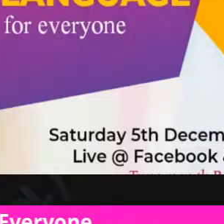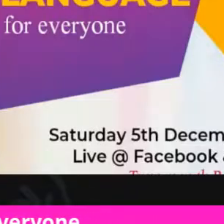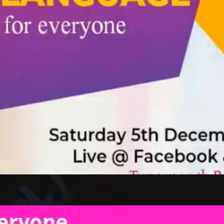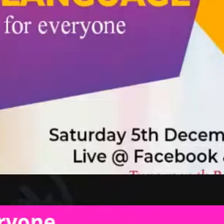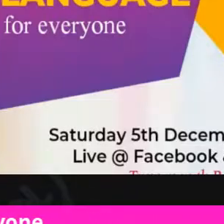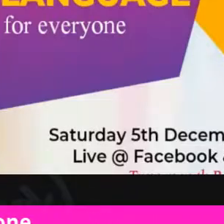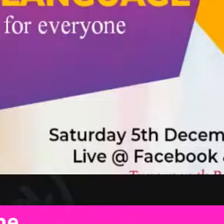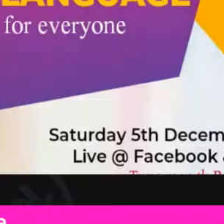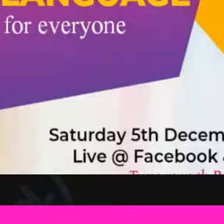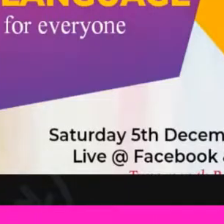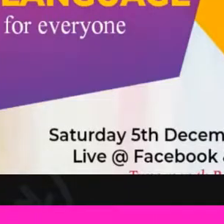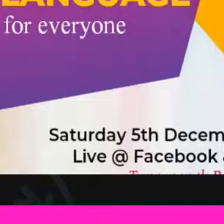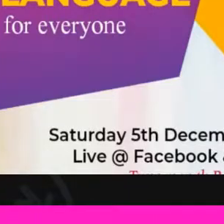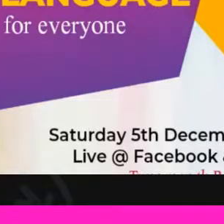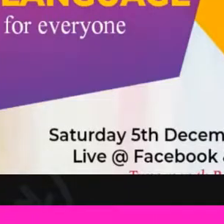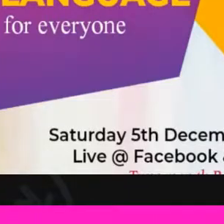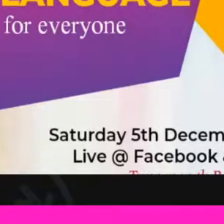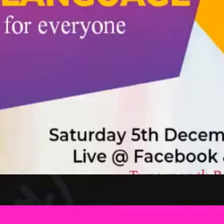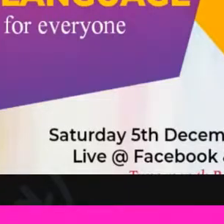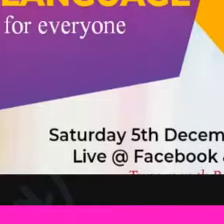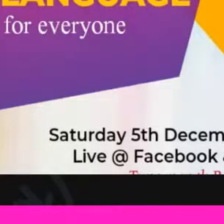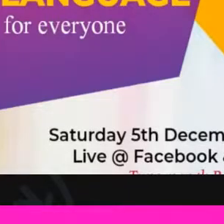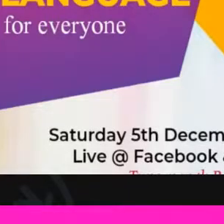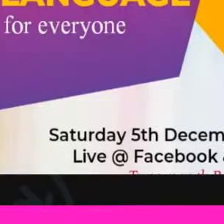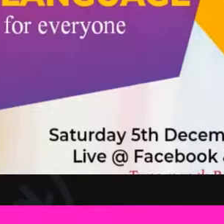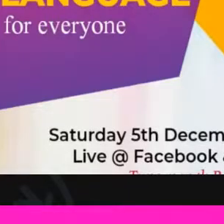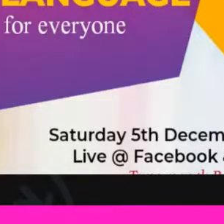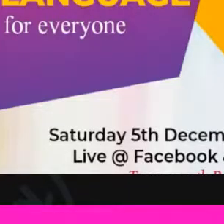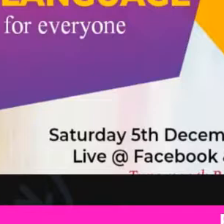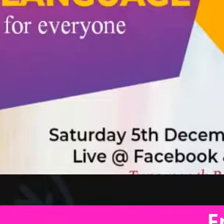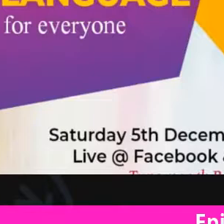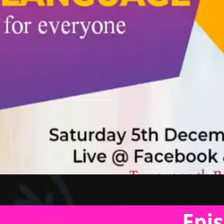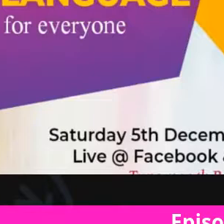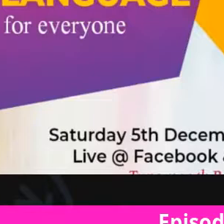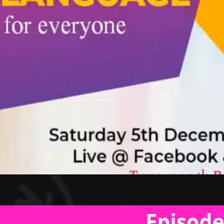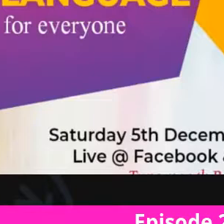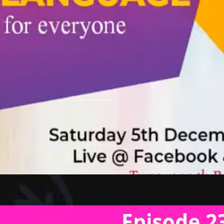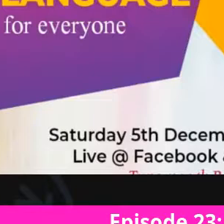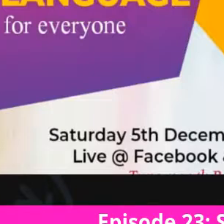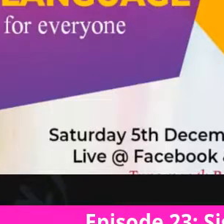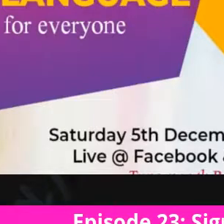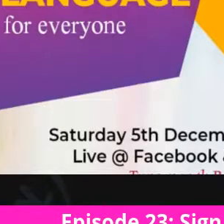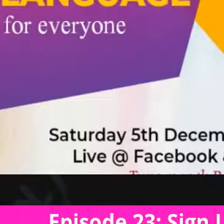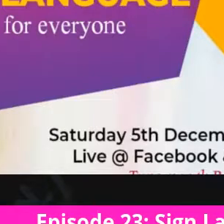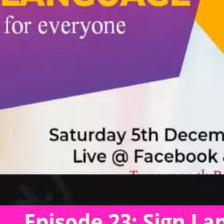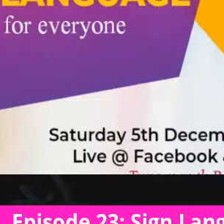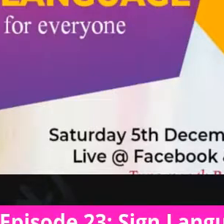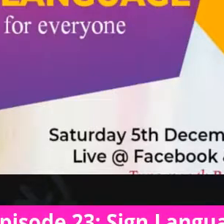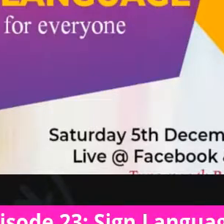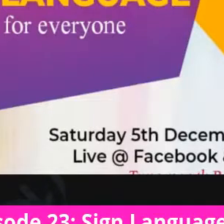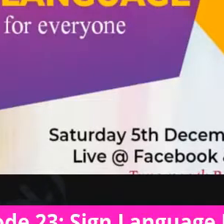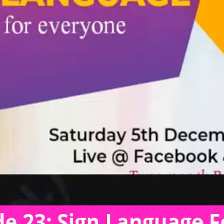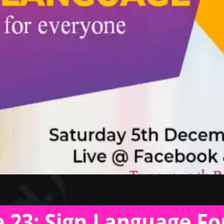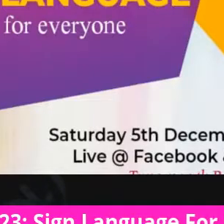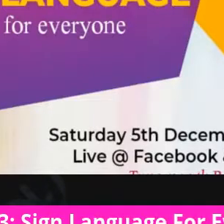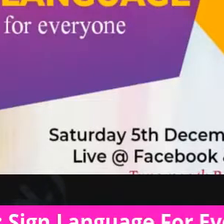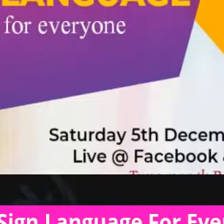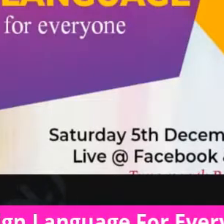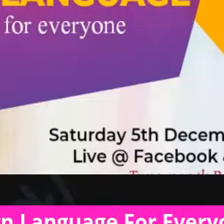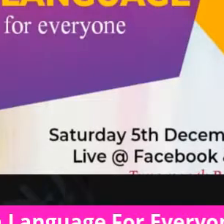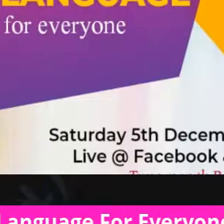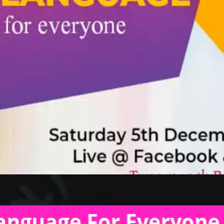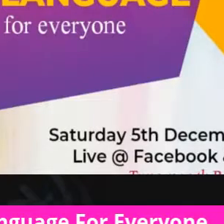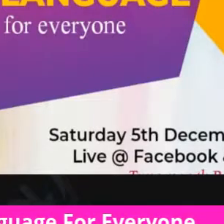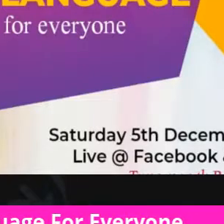for Everyone, it is the theme of this year's Sign Language Day, International Sign Language Day, which we